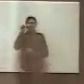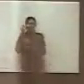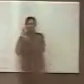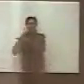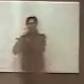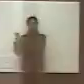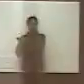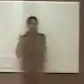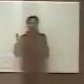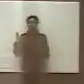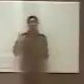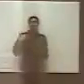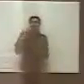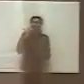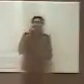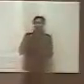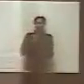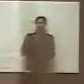this.